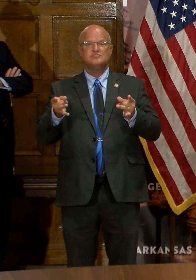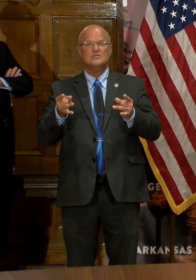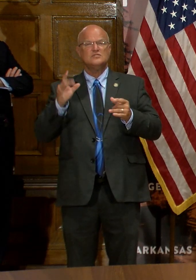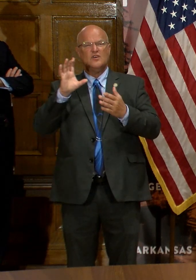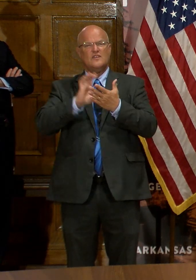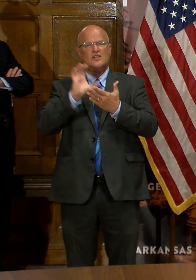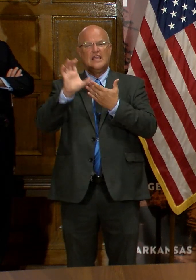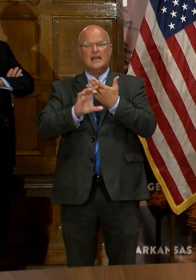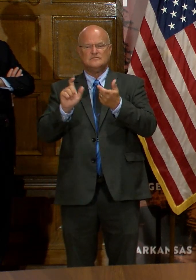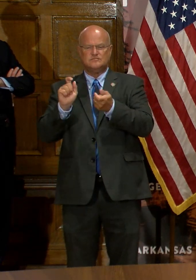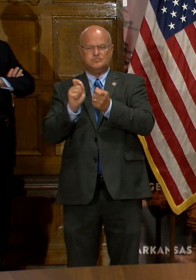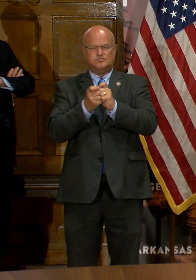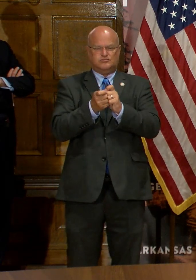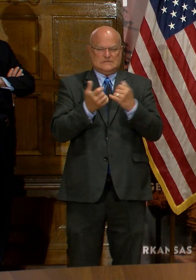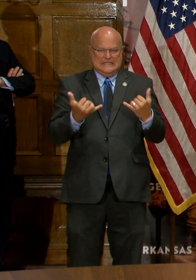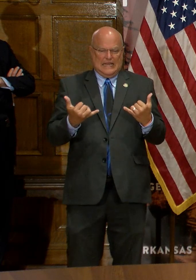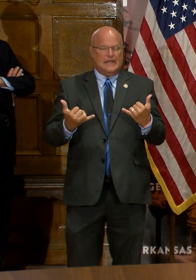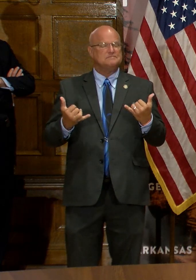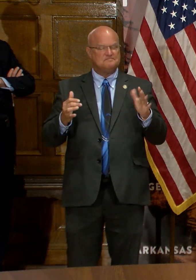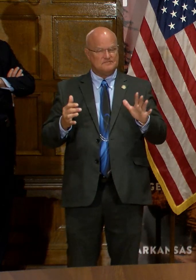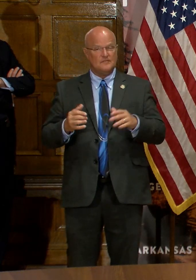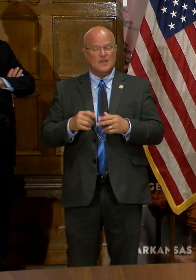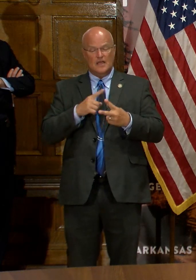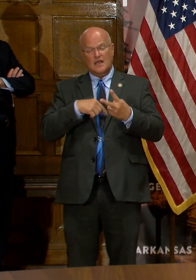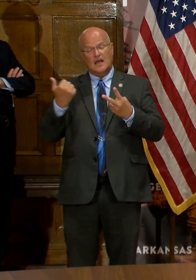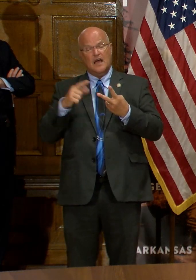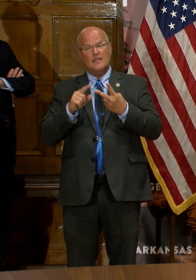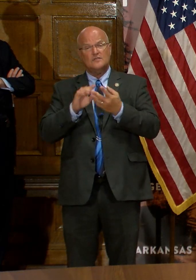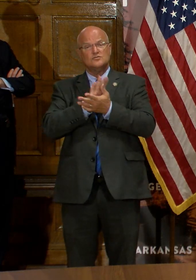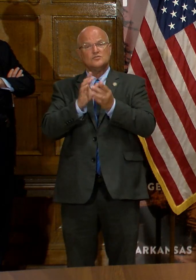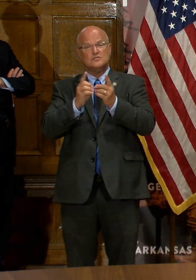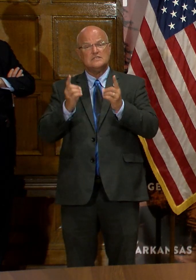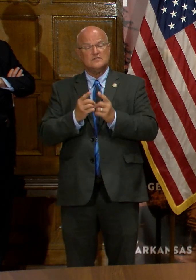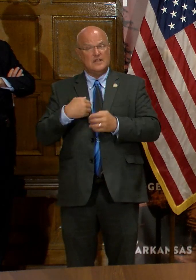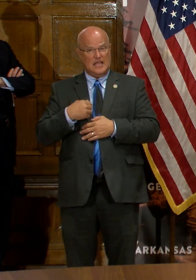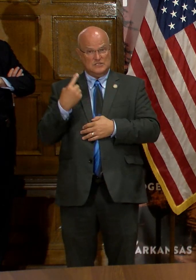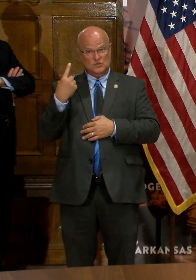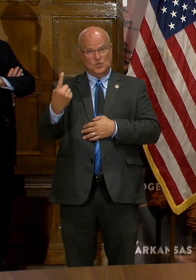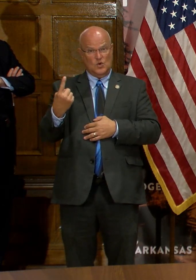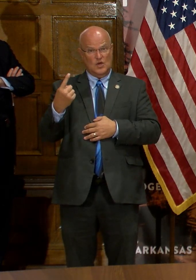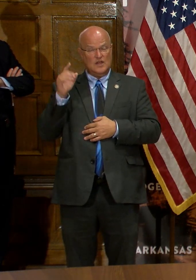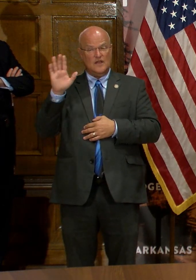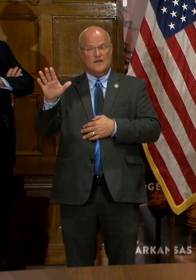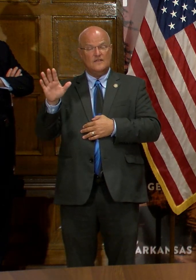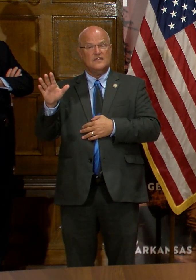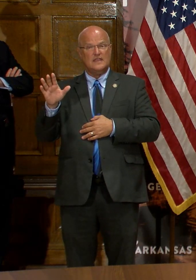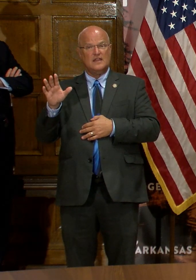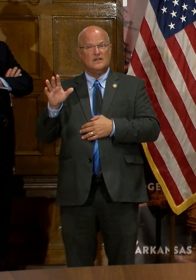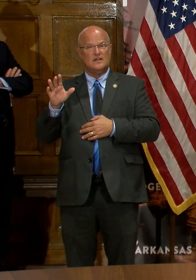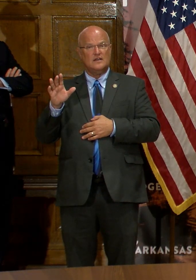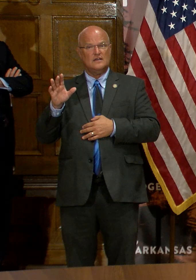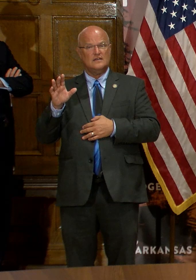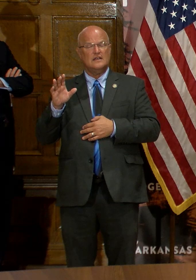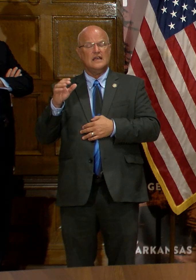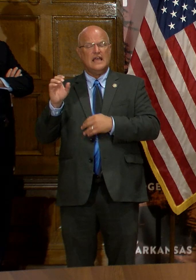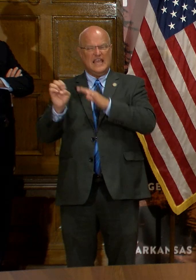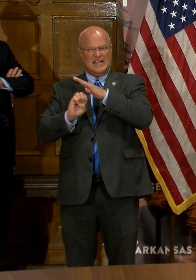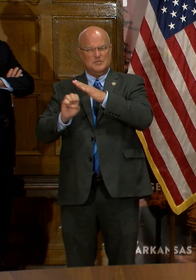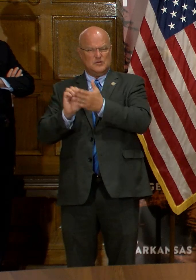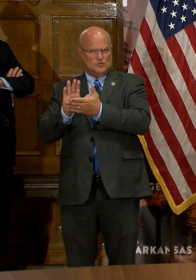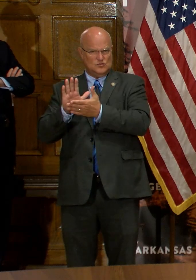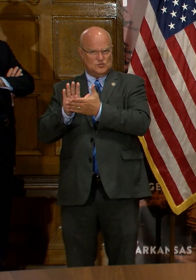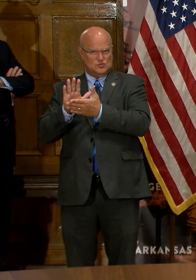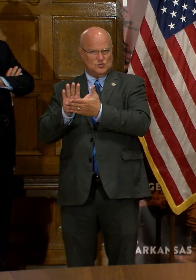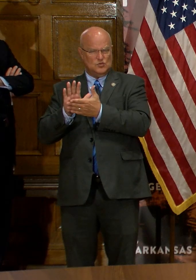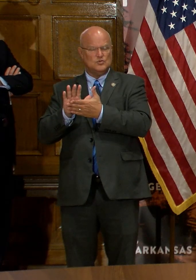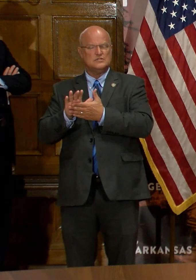their calendar to start today. The other school district has one of their facilities, KIPP, had one of their elementary